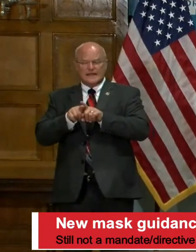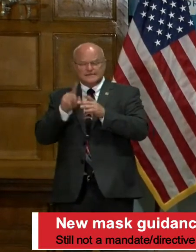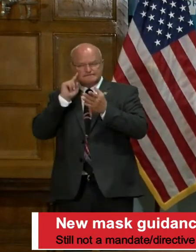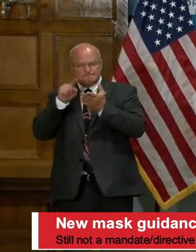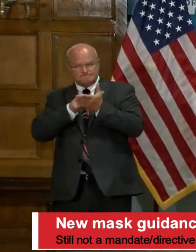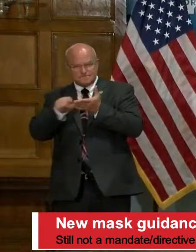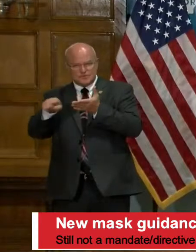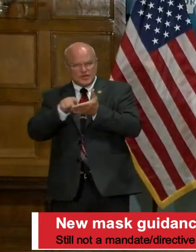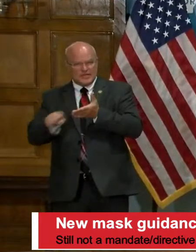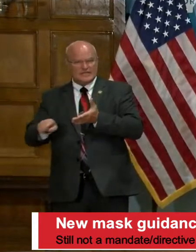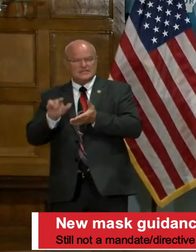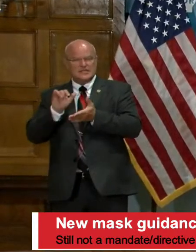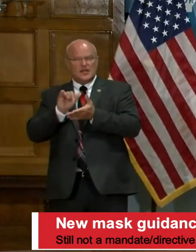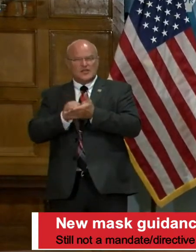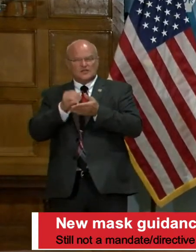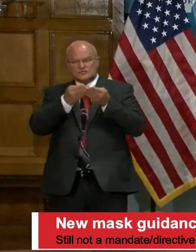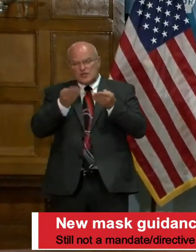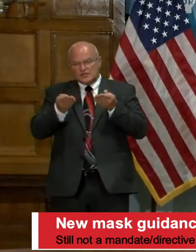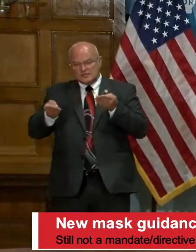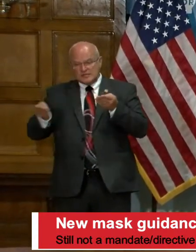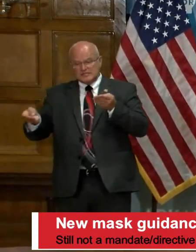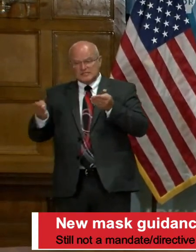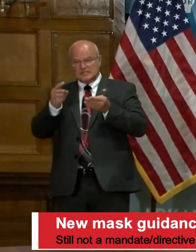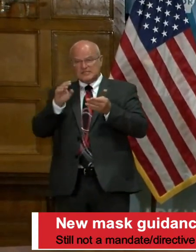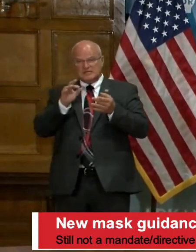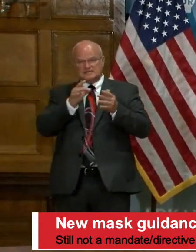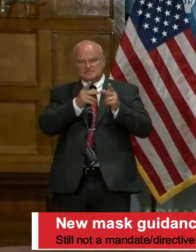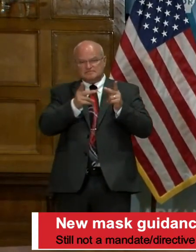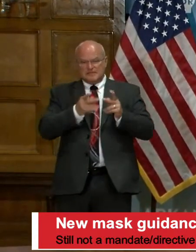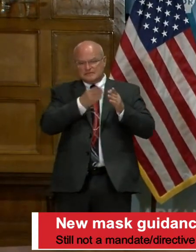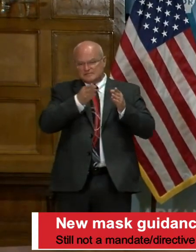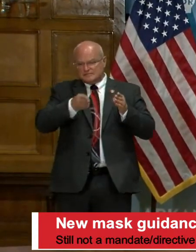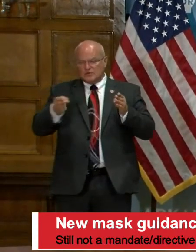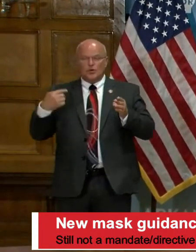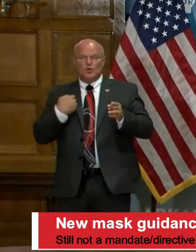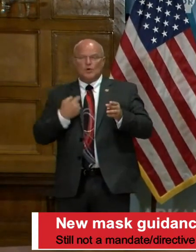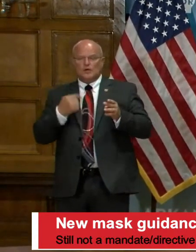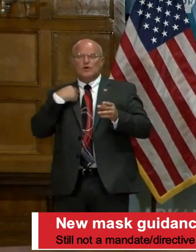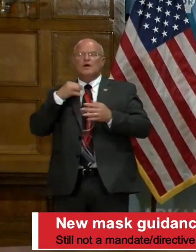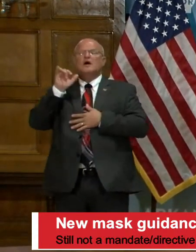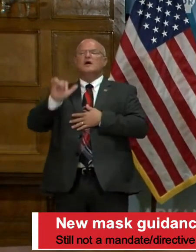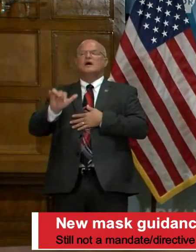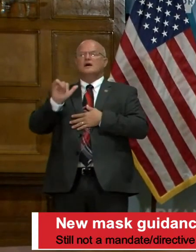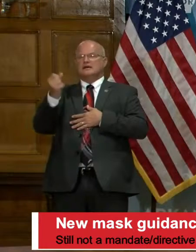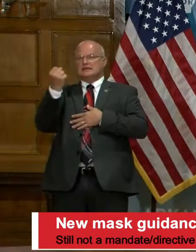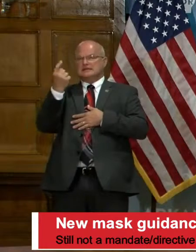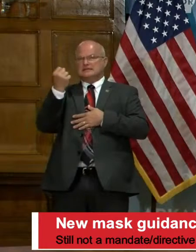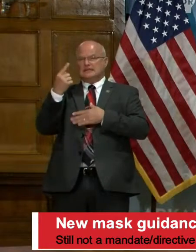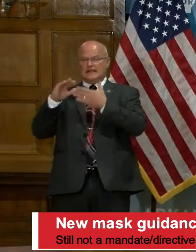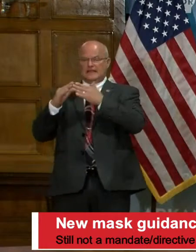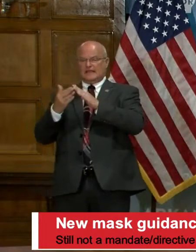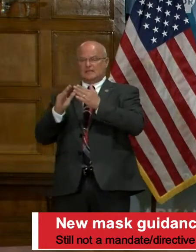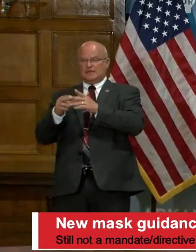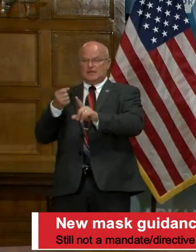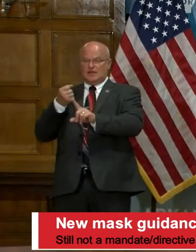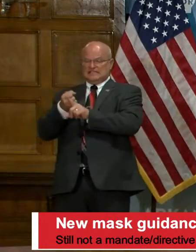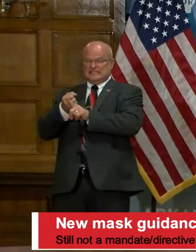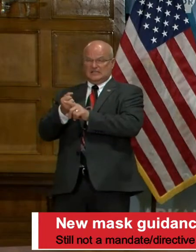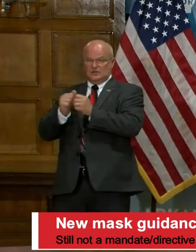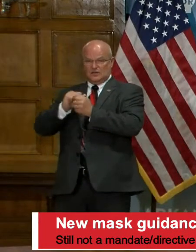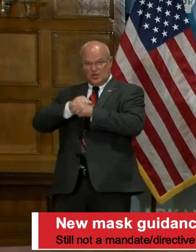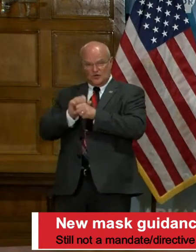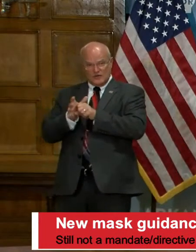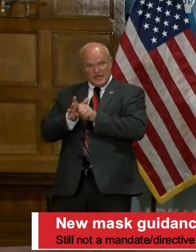out those transmission networks, we will get insight into, in those communities that are being hardest hit